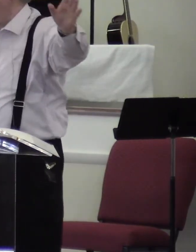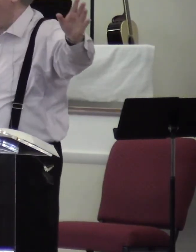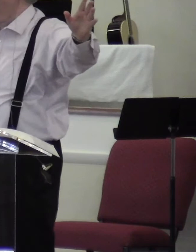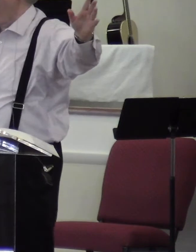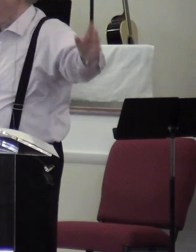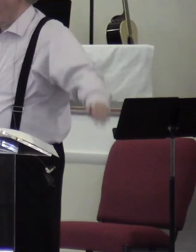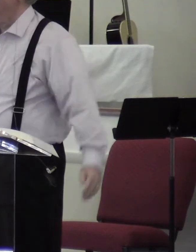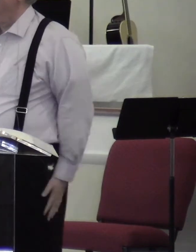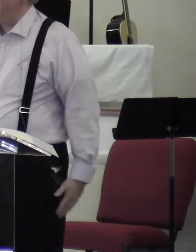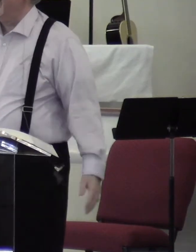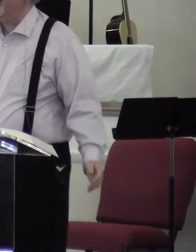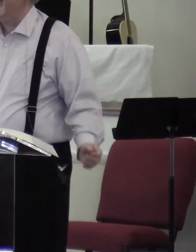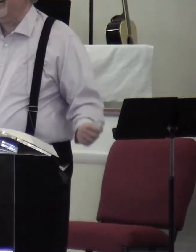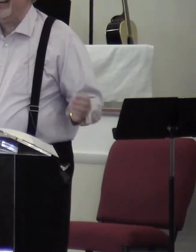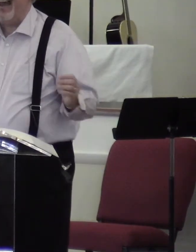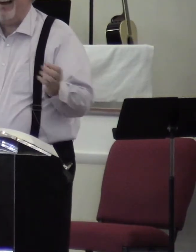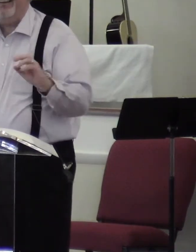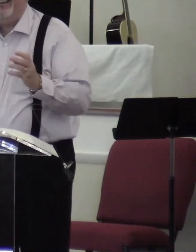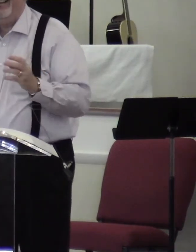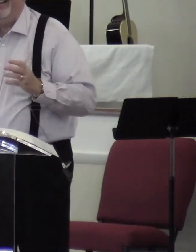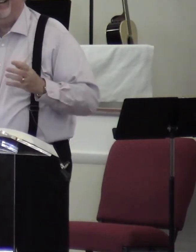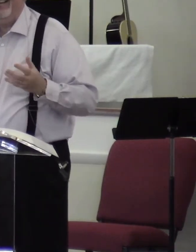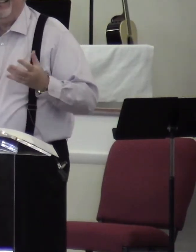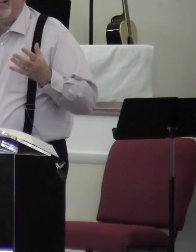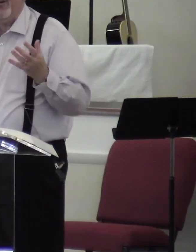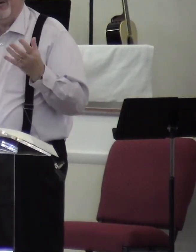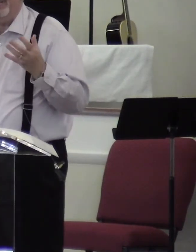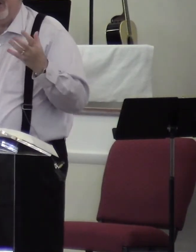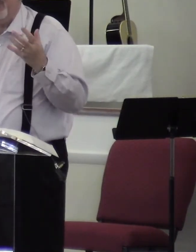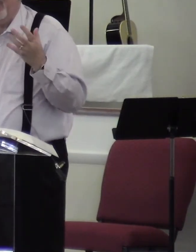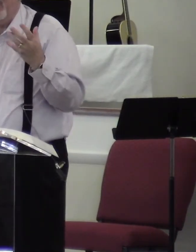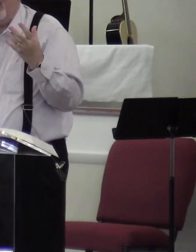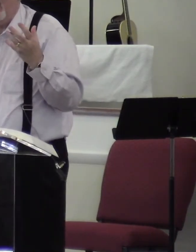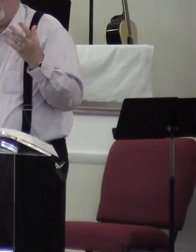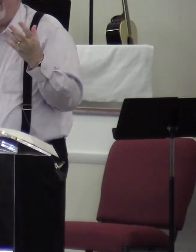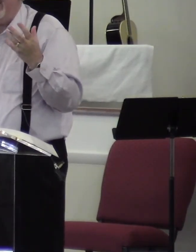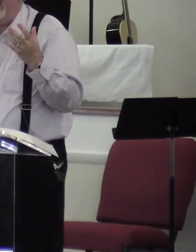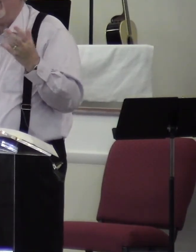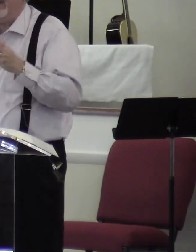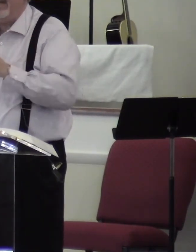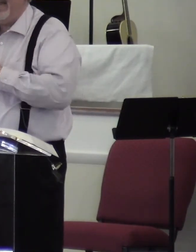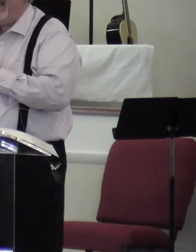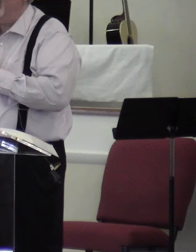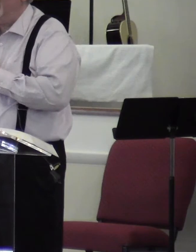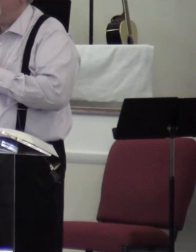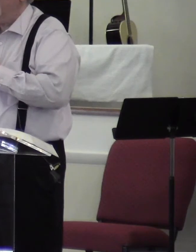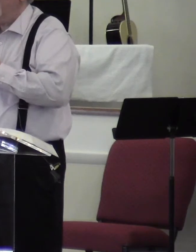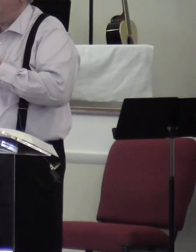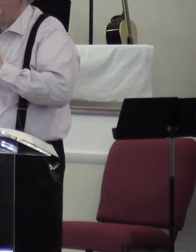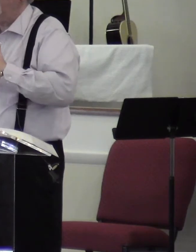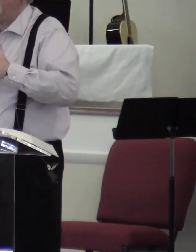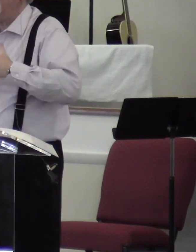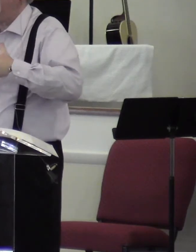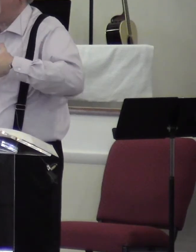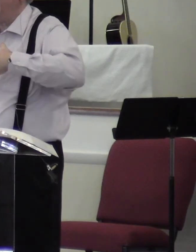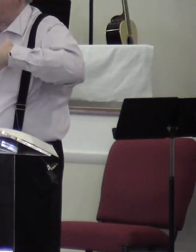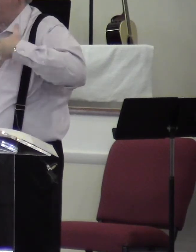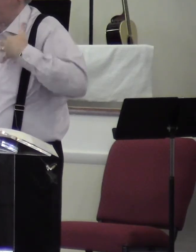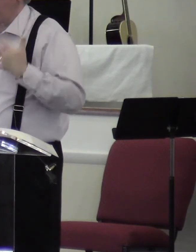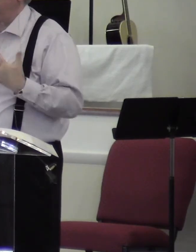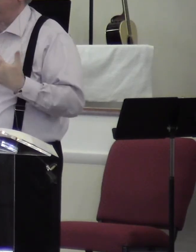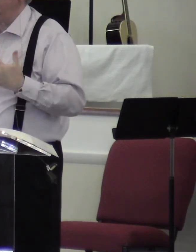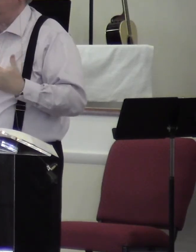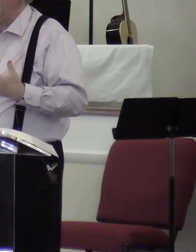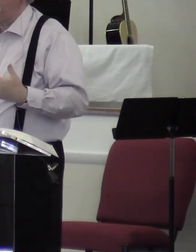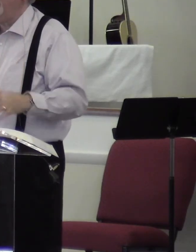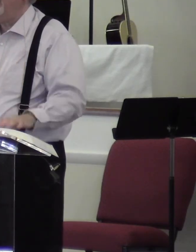There we go. Some of you are figuring it out. So we not only get heaven, but we get the infilling